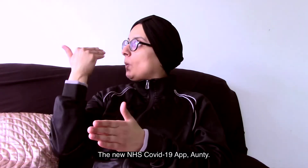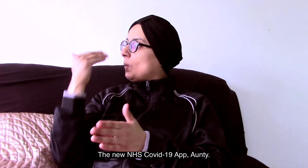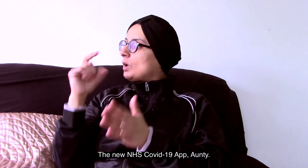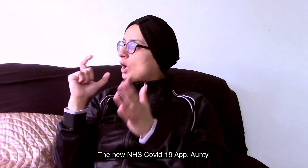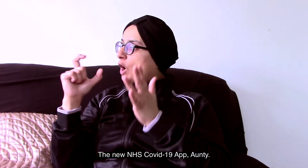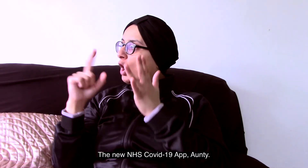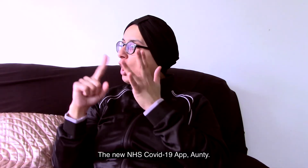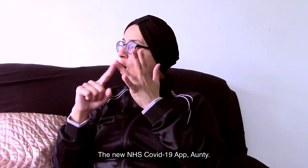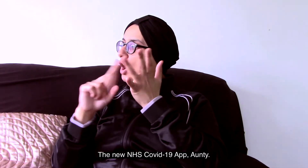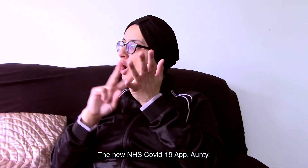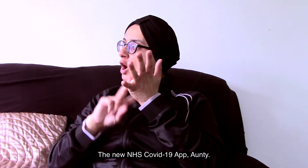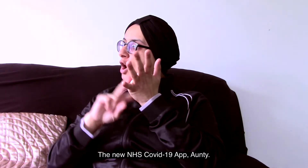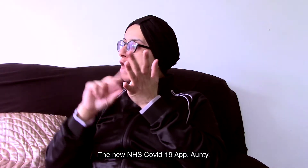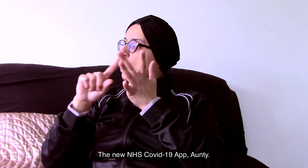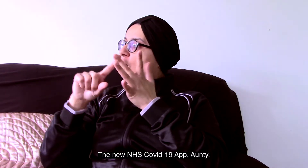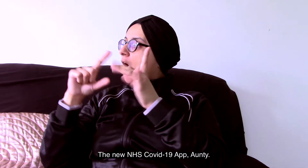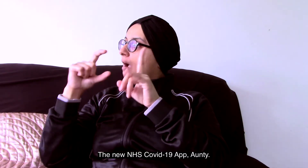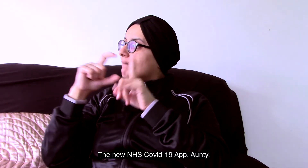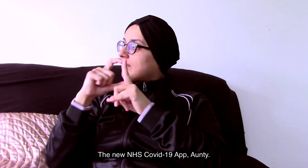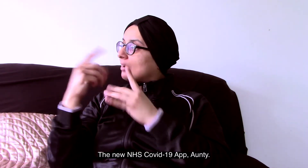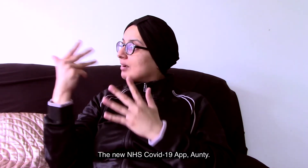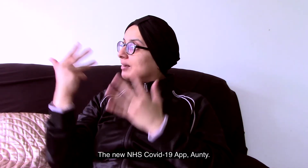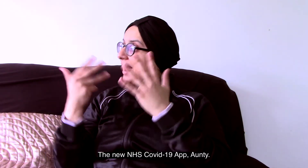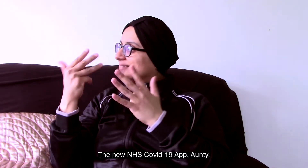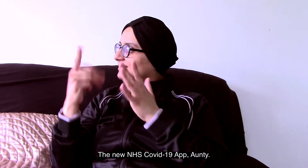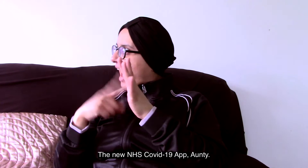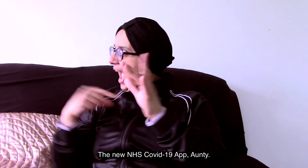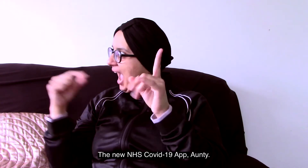The new NHS Covid-19 App, Aunty.